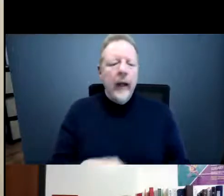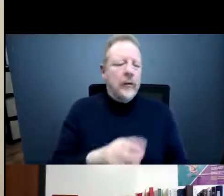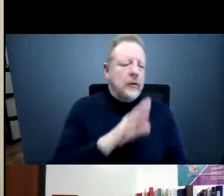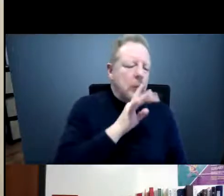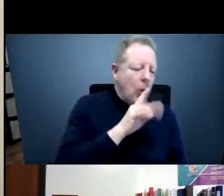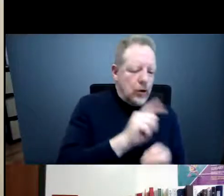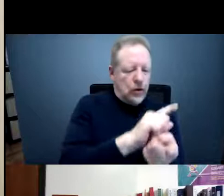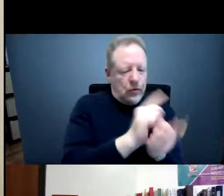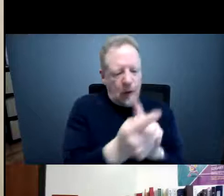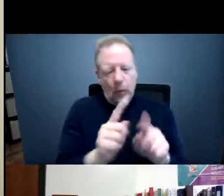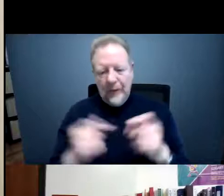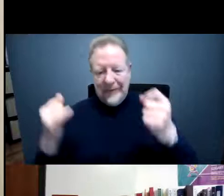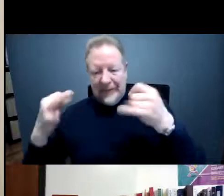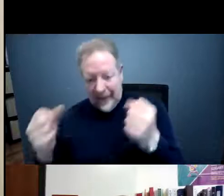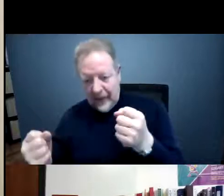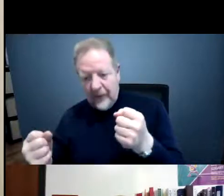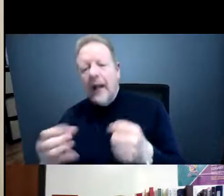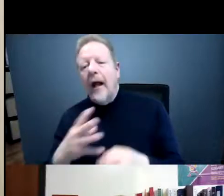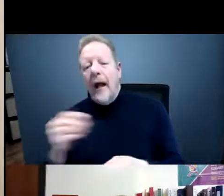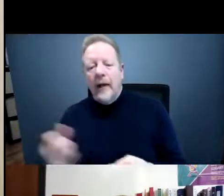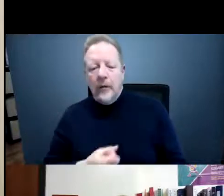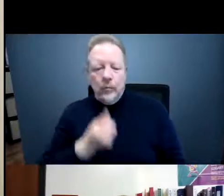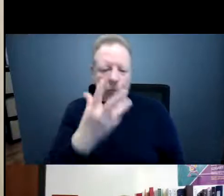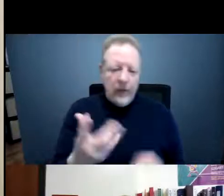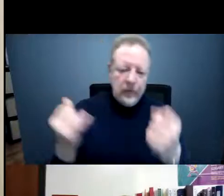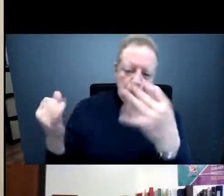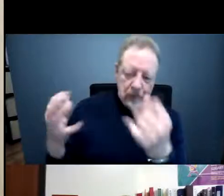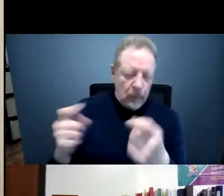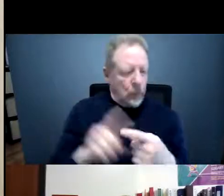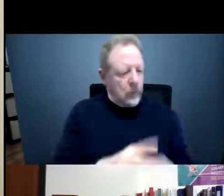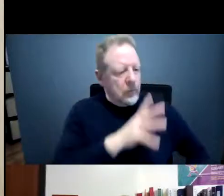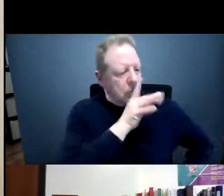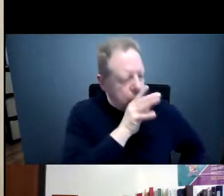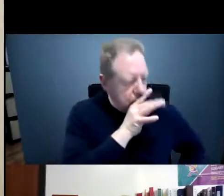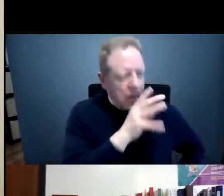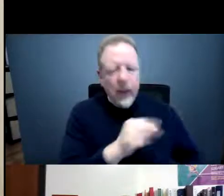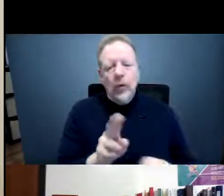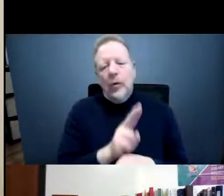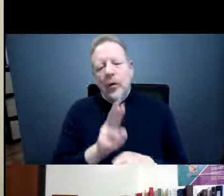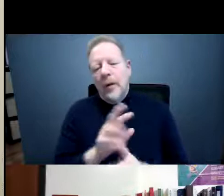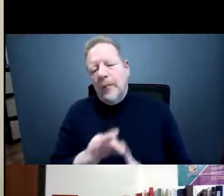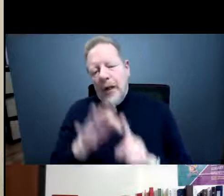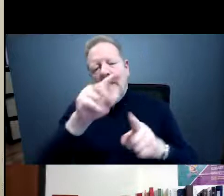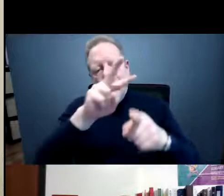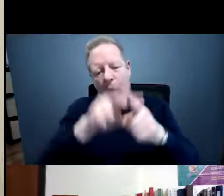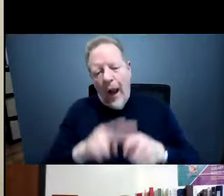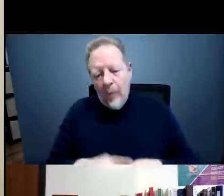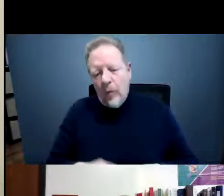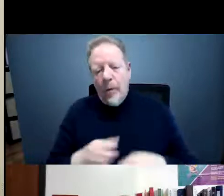sign and are skilled in expressive and receptive language and use specialized vocabulary to ensure clear communication.